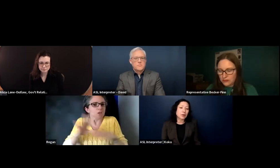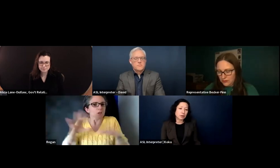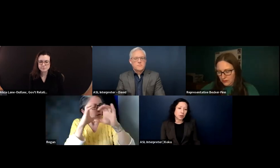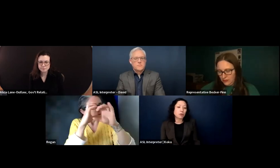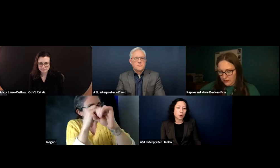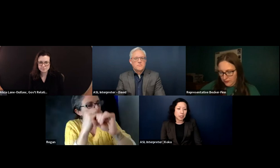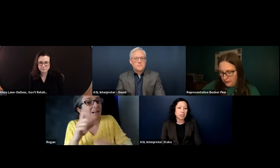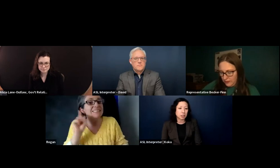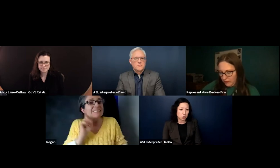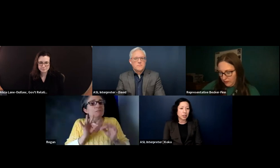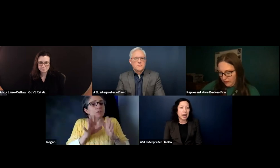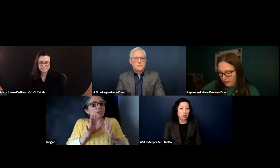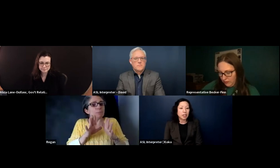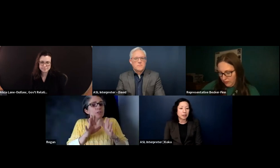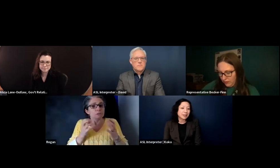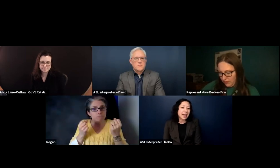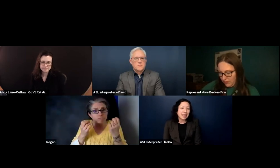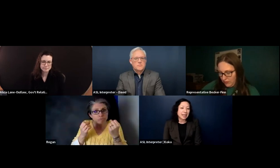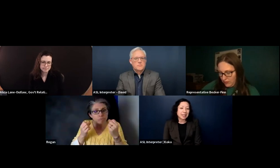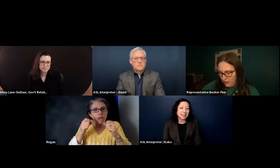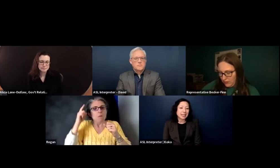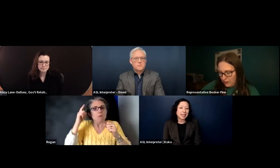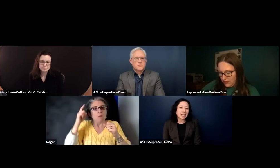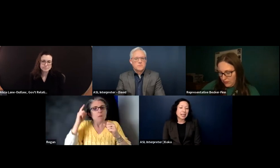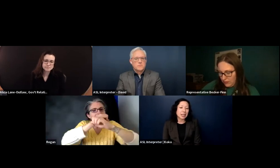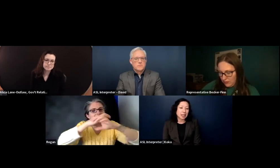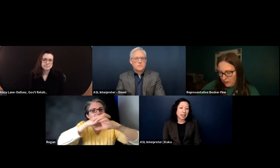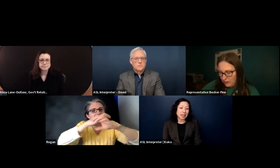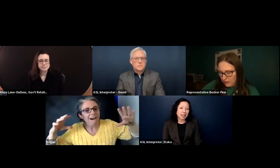they're so focused in a certain area that